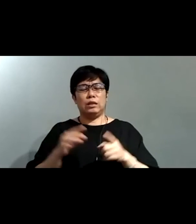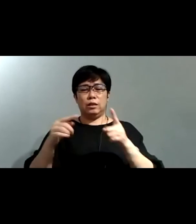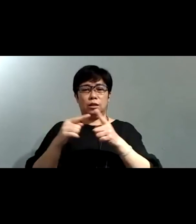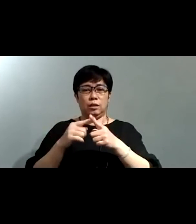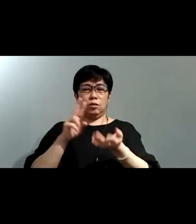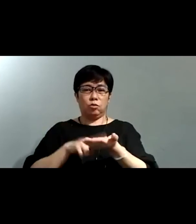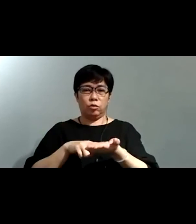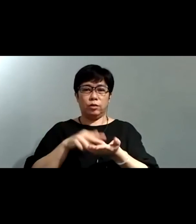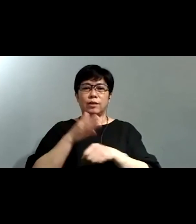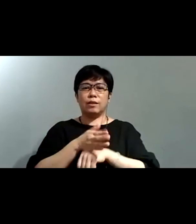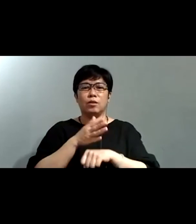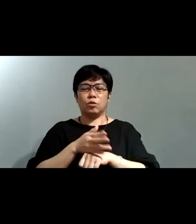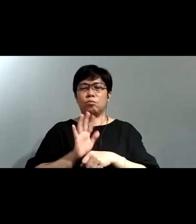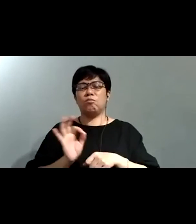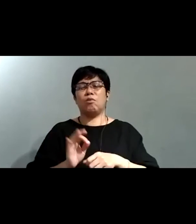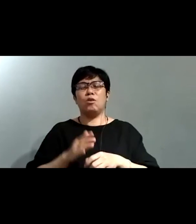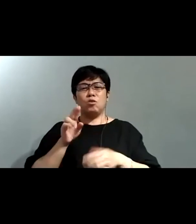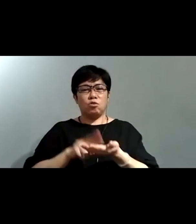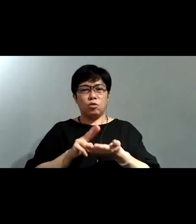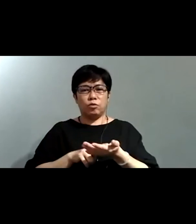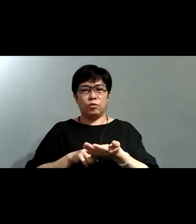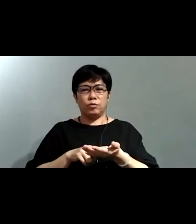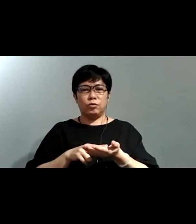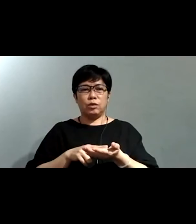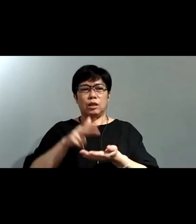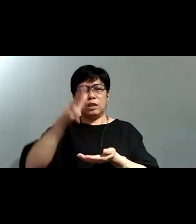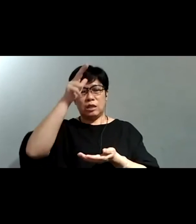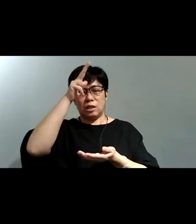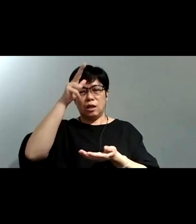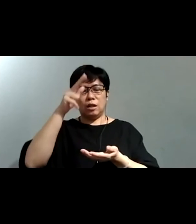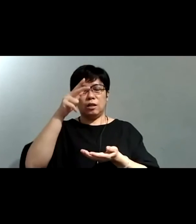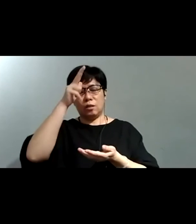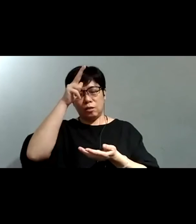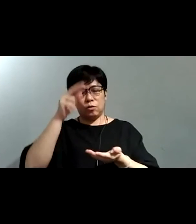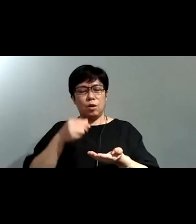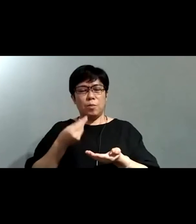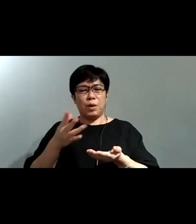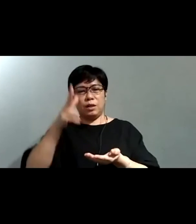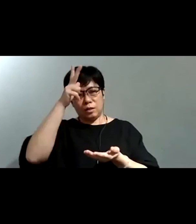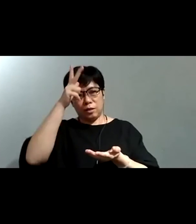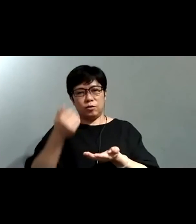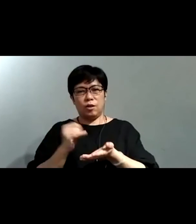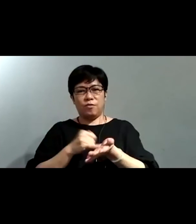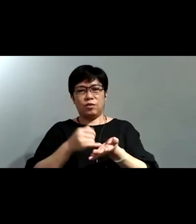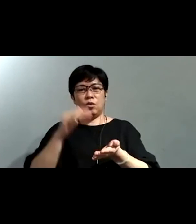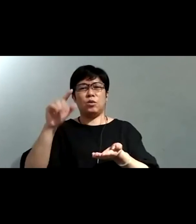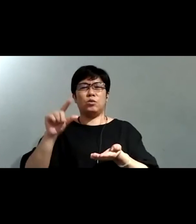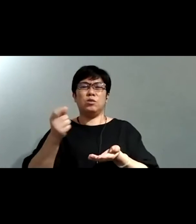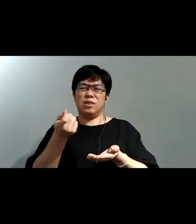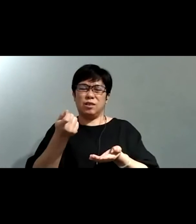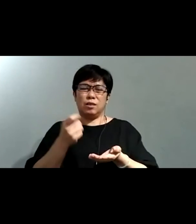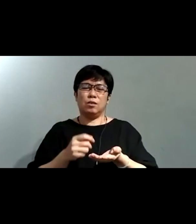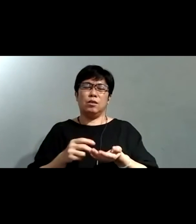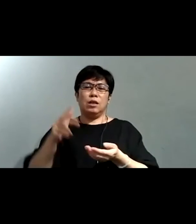government poorly. And on the other hand, the government is not trusting people. the government is trying to rule people out from